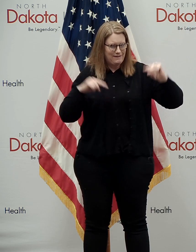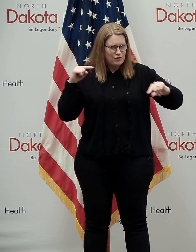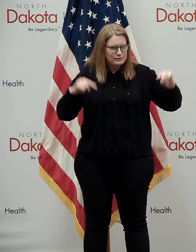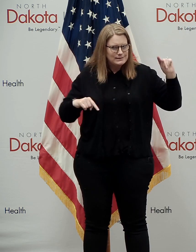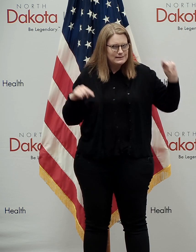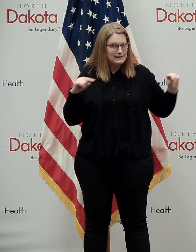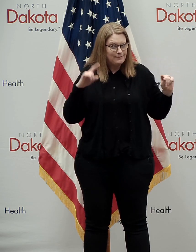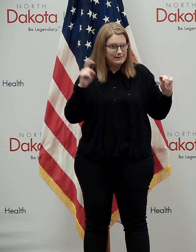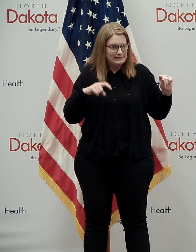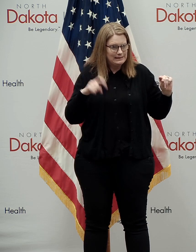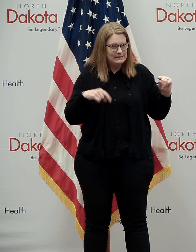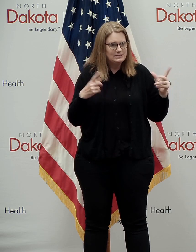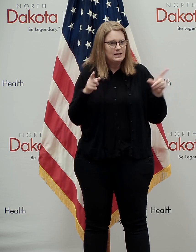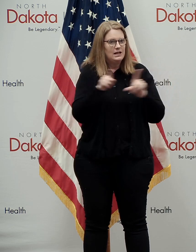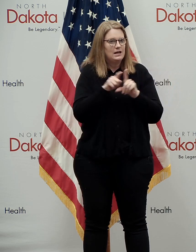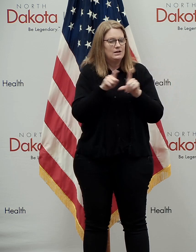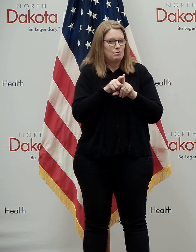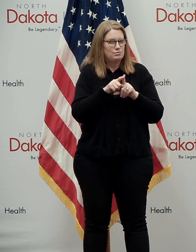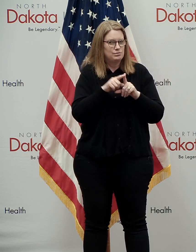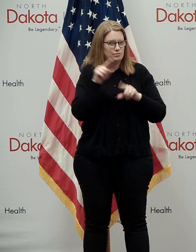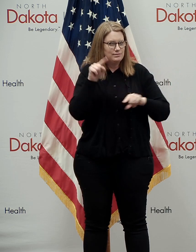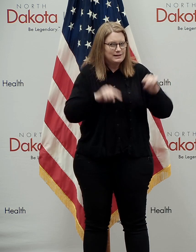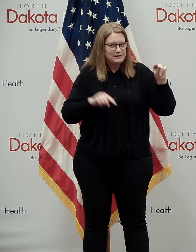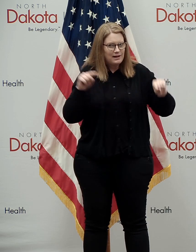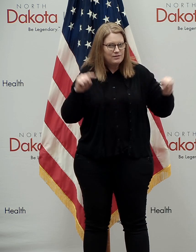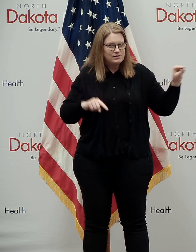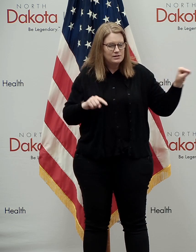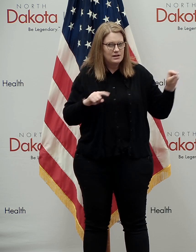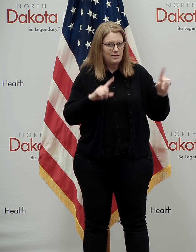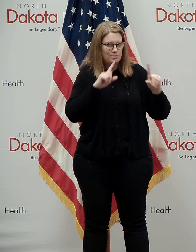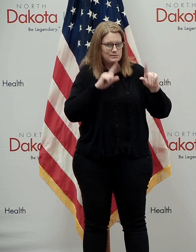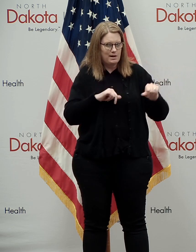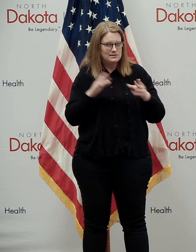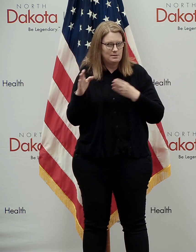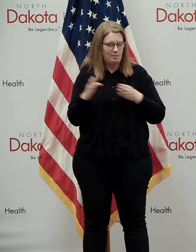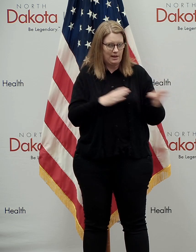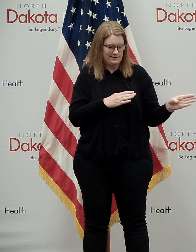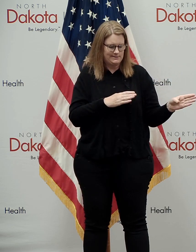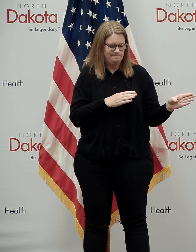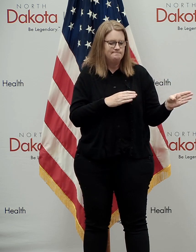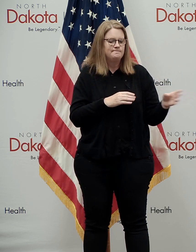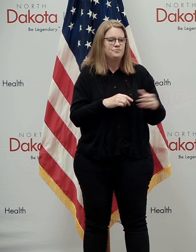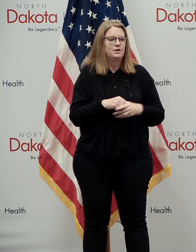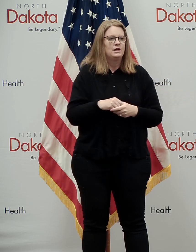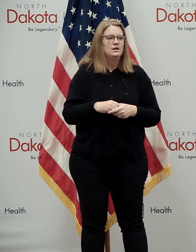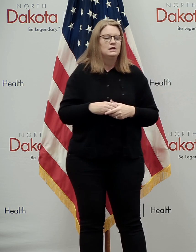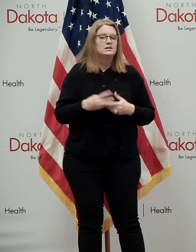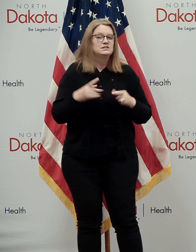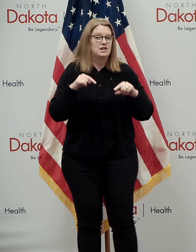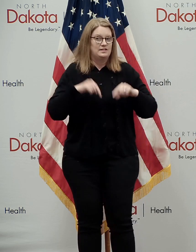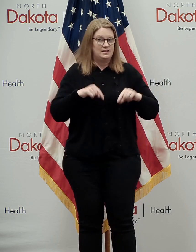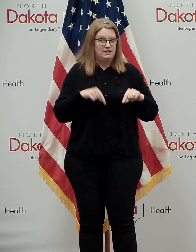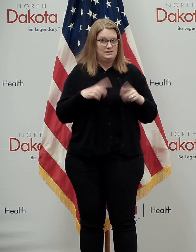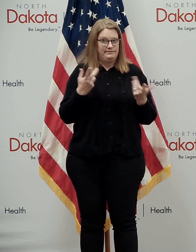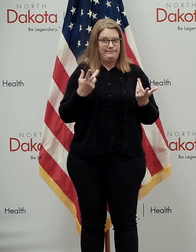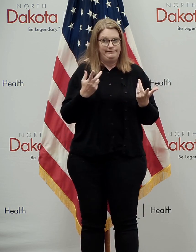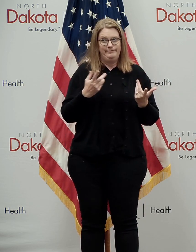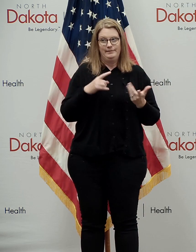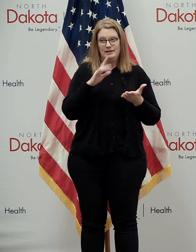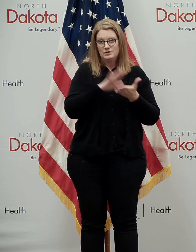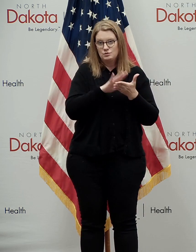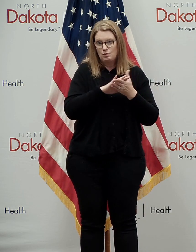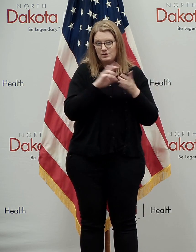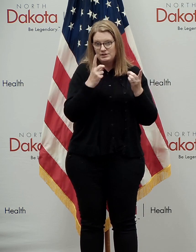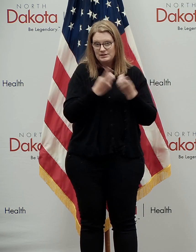we have and the diversity of responses and plans that have been developed. And so at this point in time, I have not heard of a school district in the state of